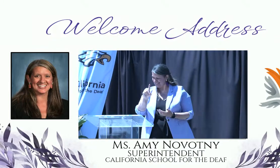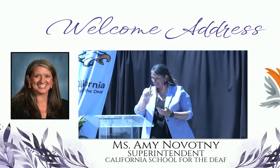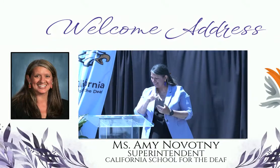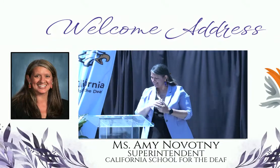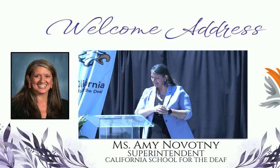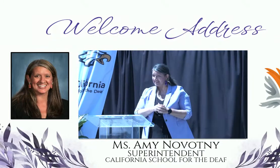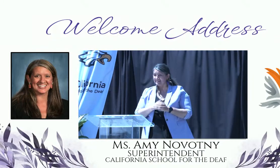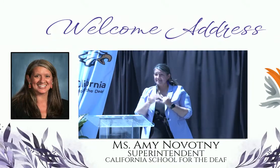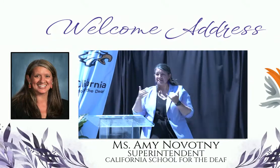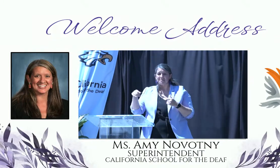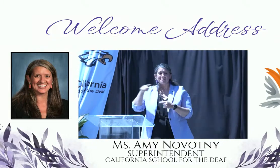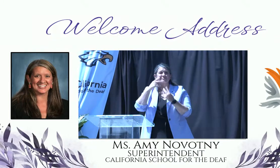at CSD.